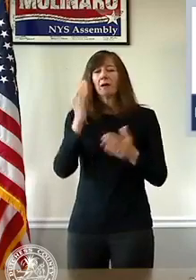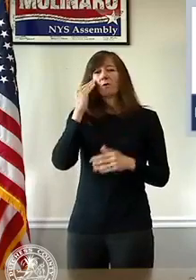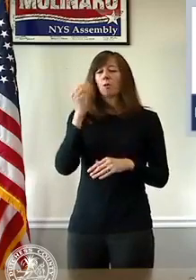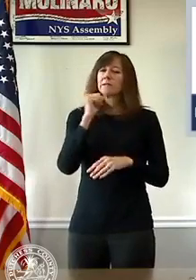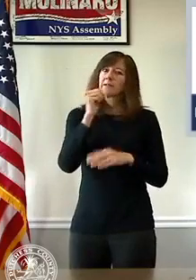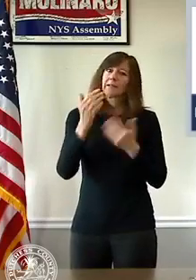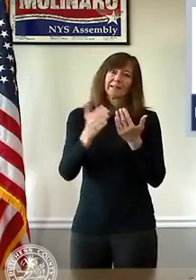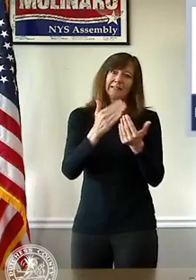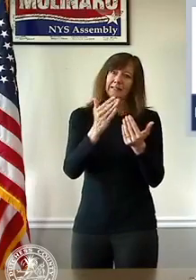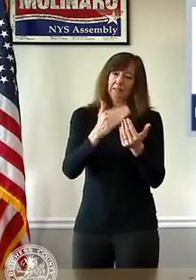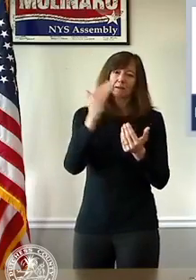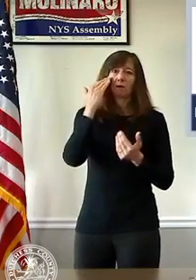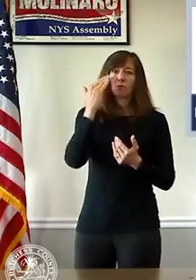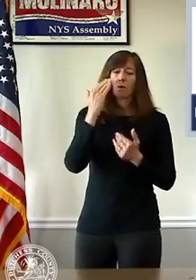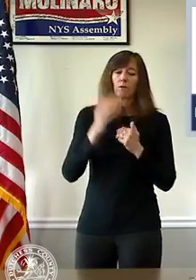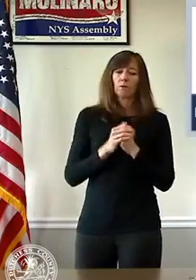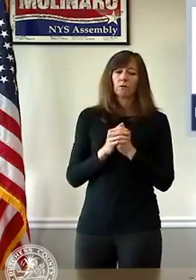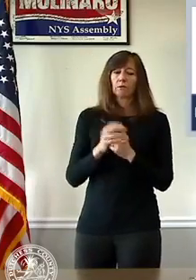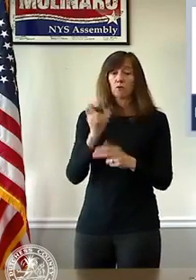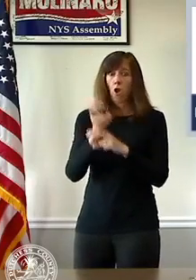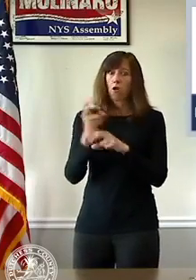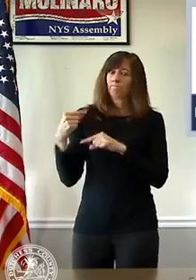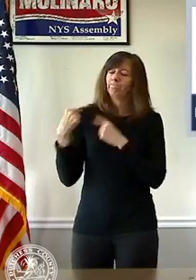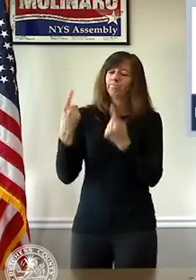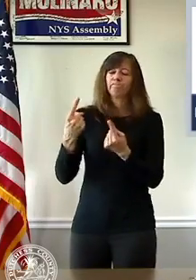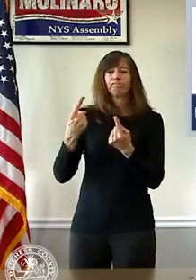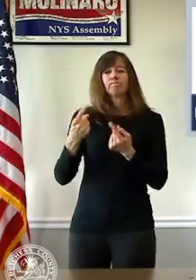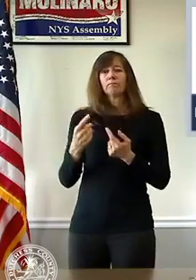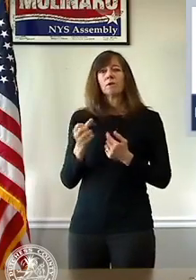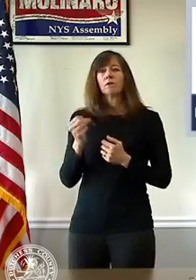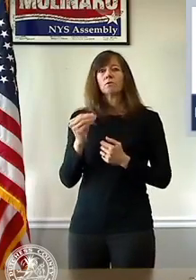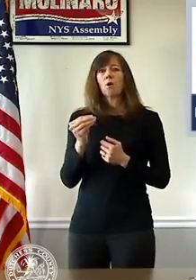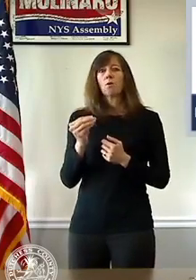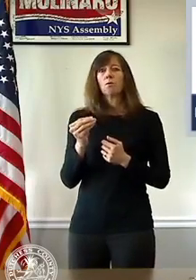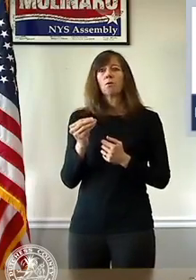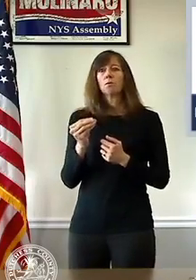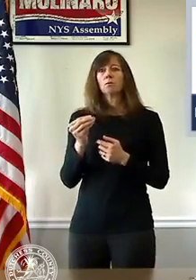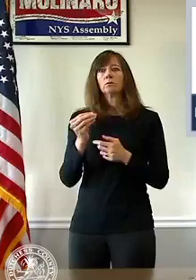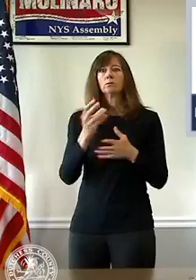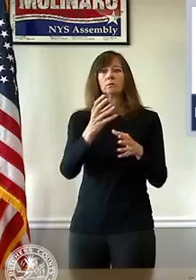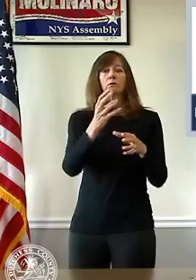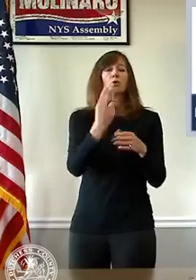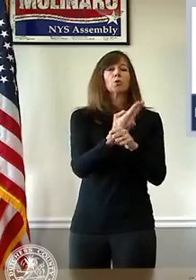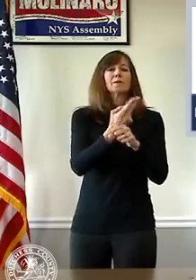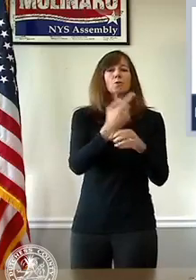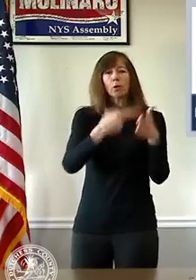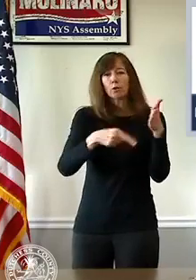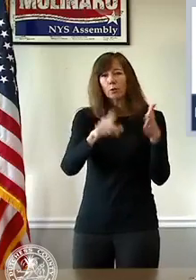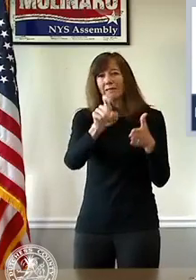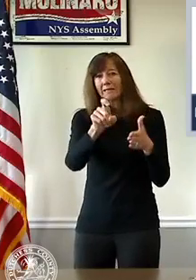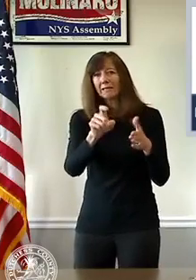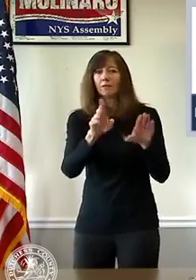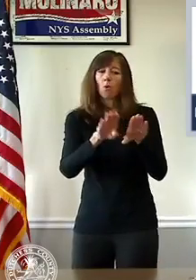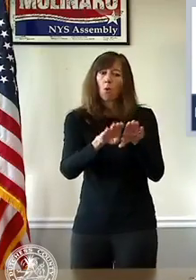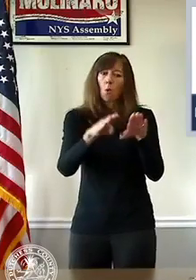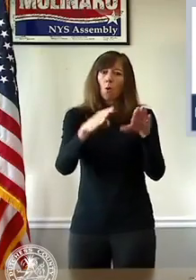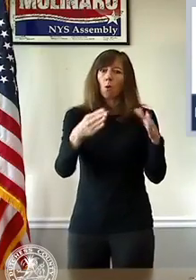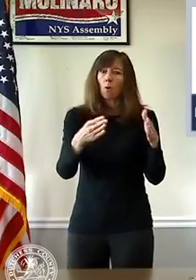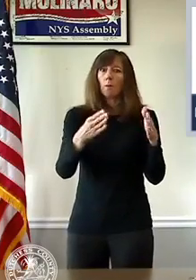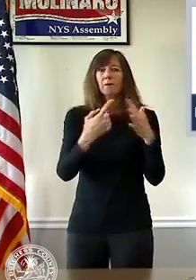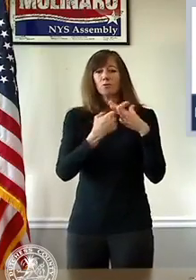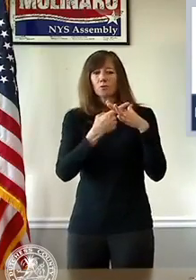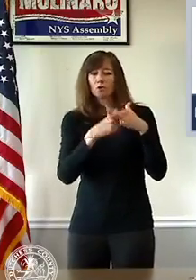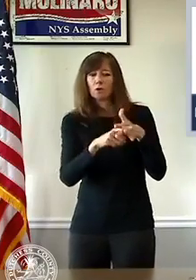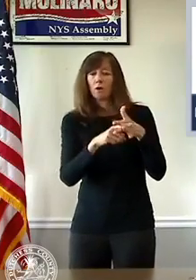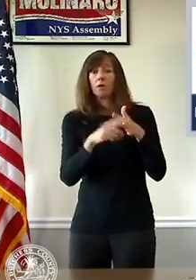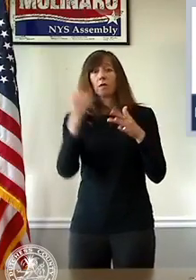had so far, obviously keeping afloat. So I would take what's minimally expected, get that started, and as customers hopefully start to come back and your business